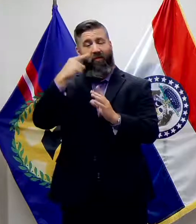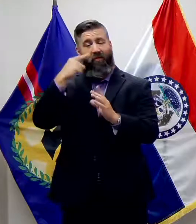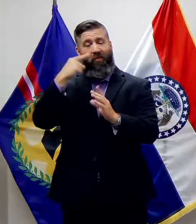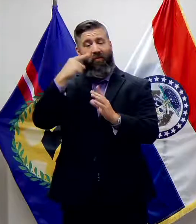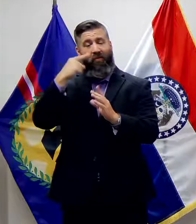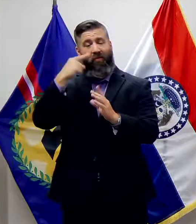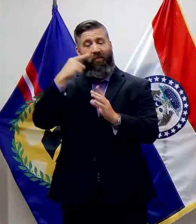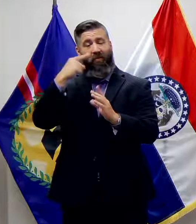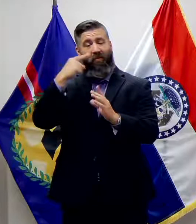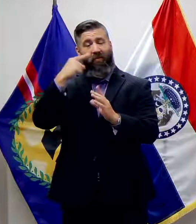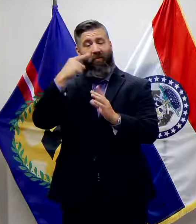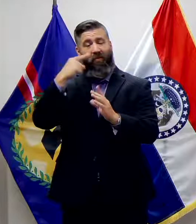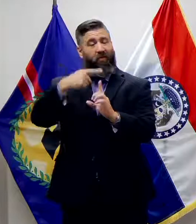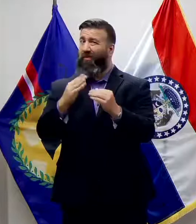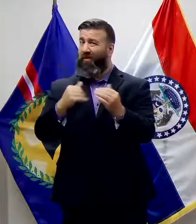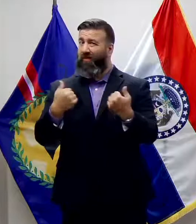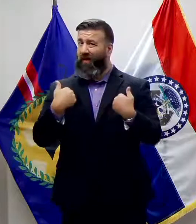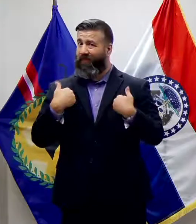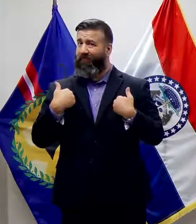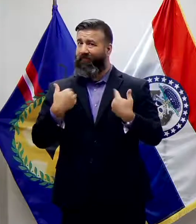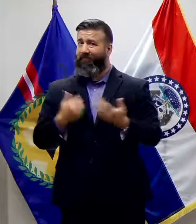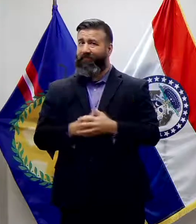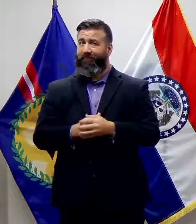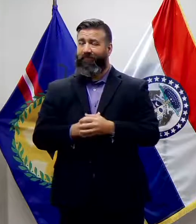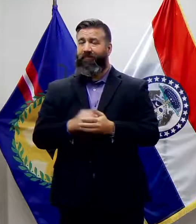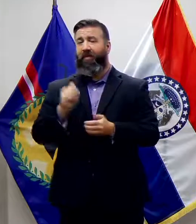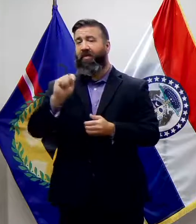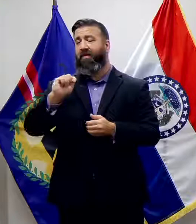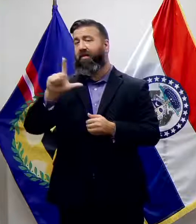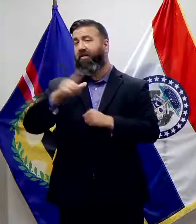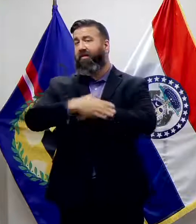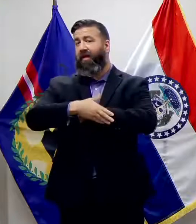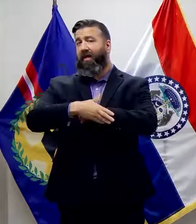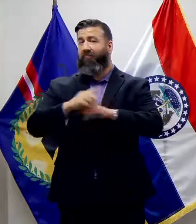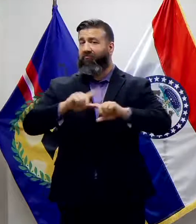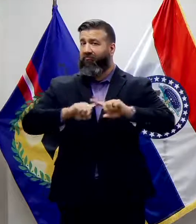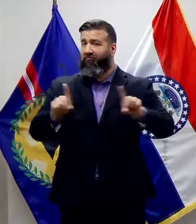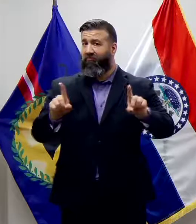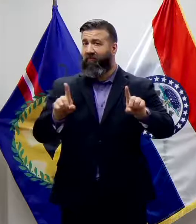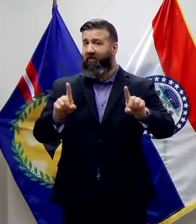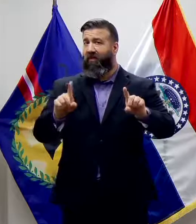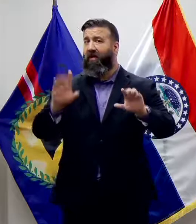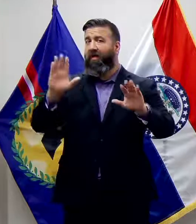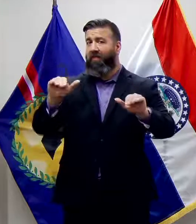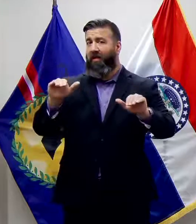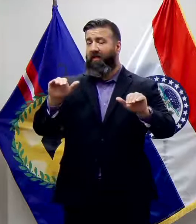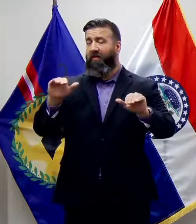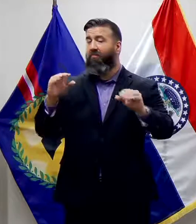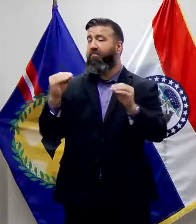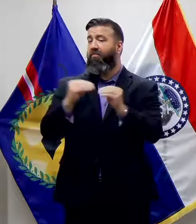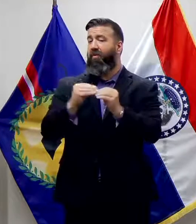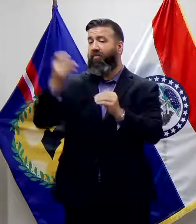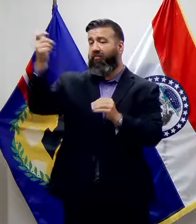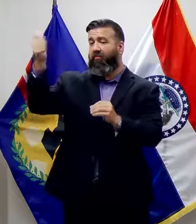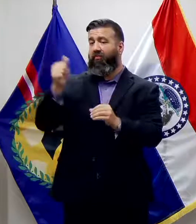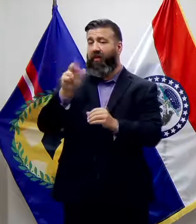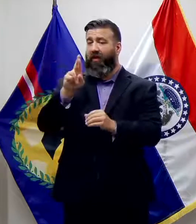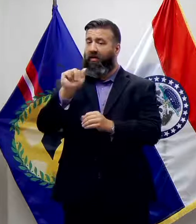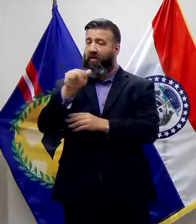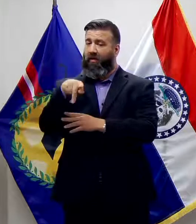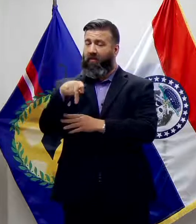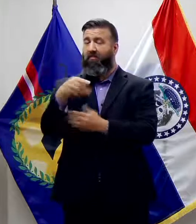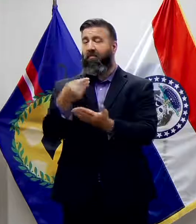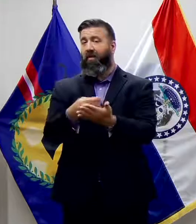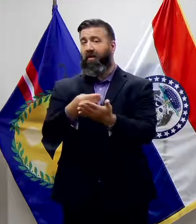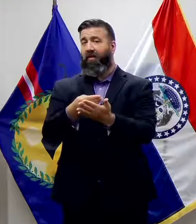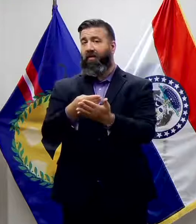have. St. Louis County, however, is expected to get another round of emergency rental assistance funding